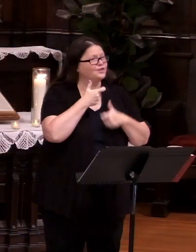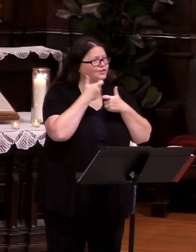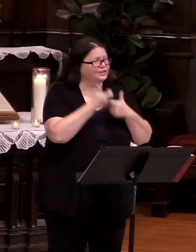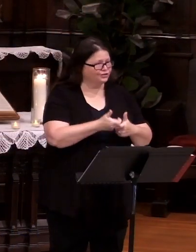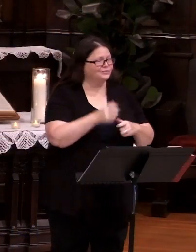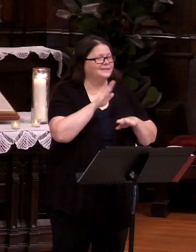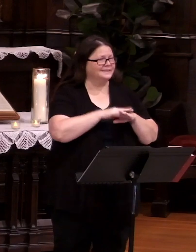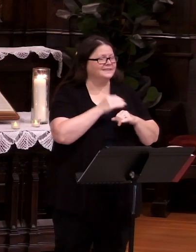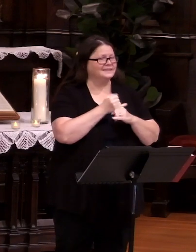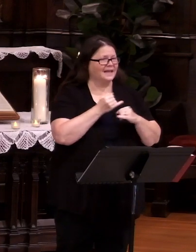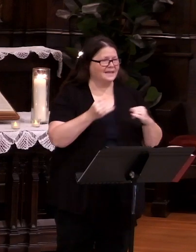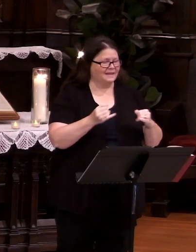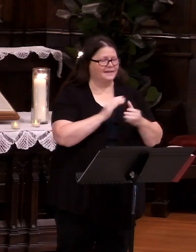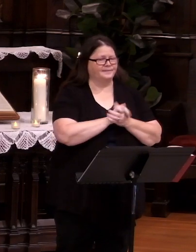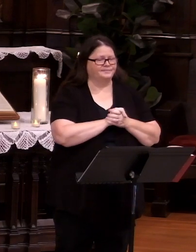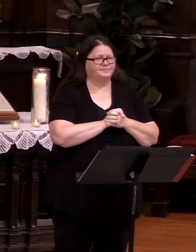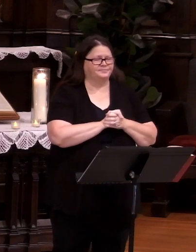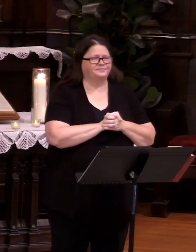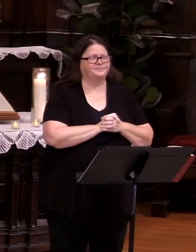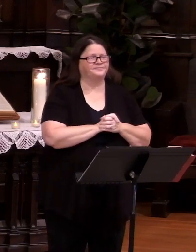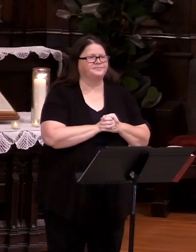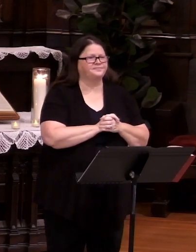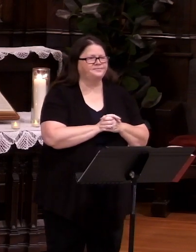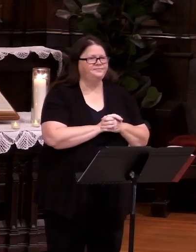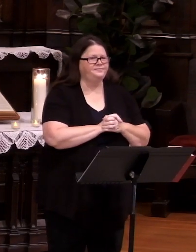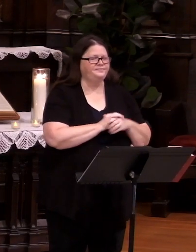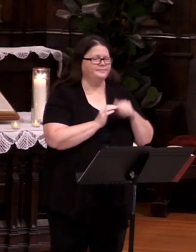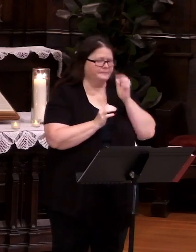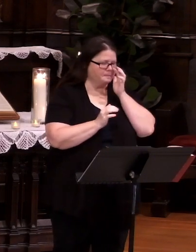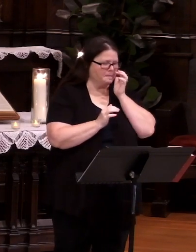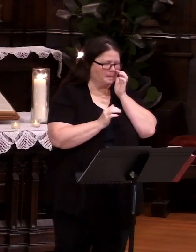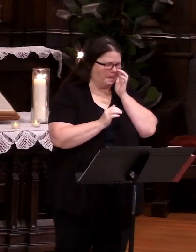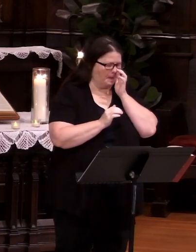as well. So you can go and check that out there.